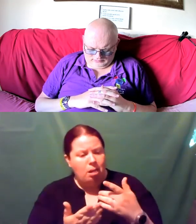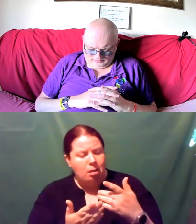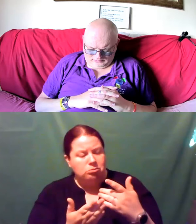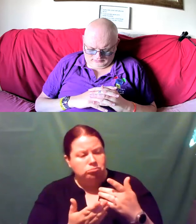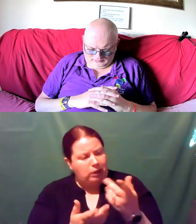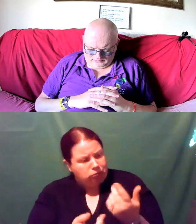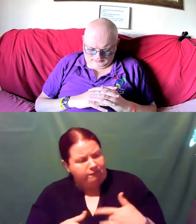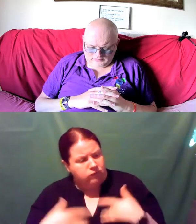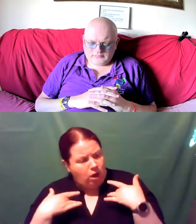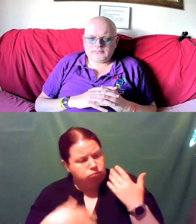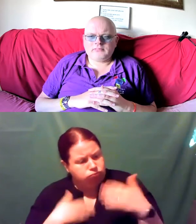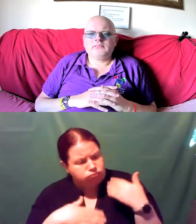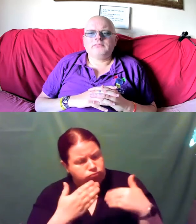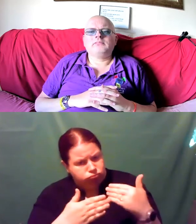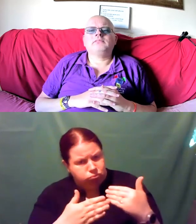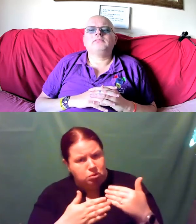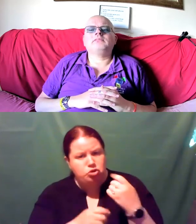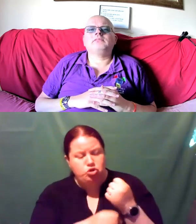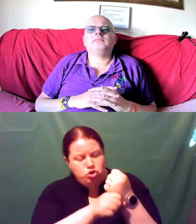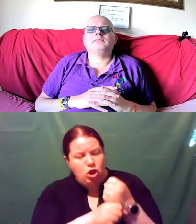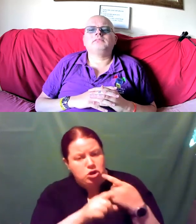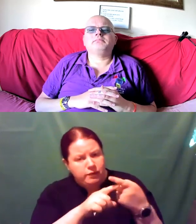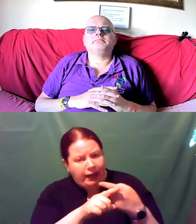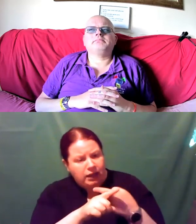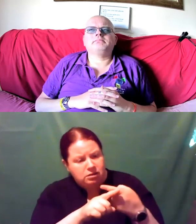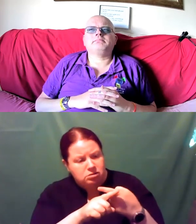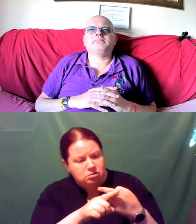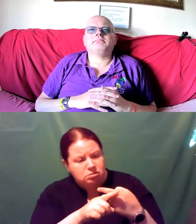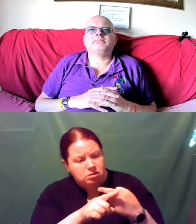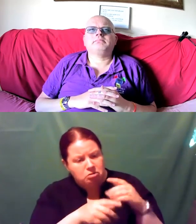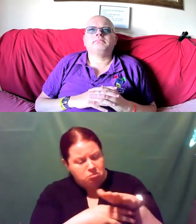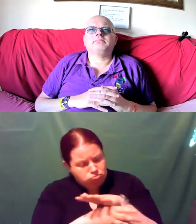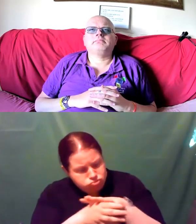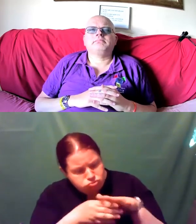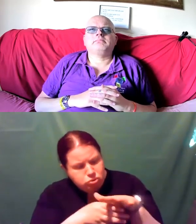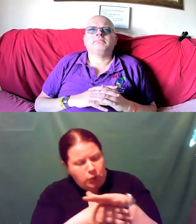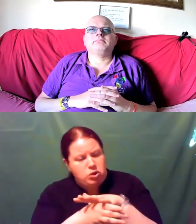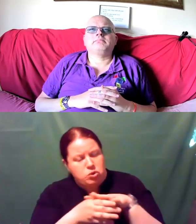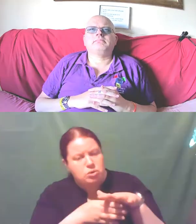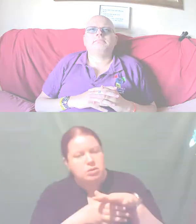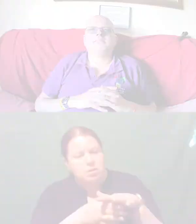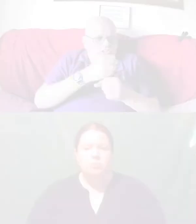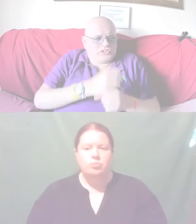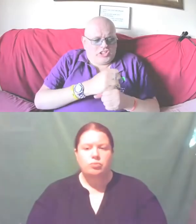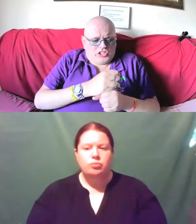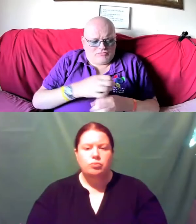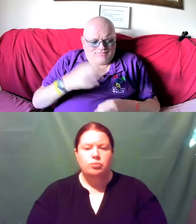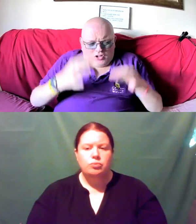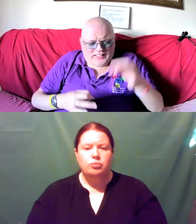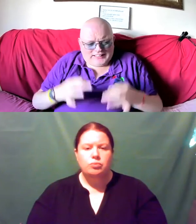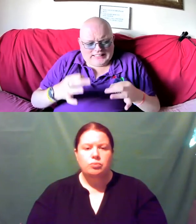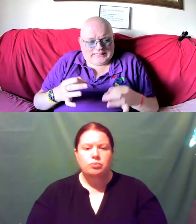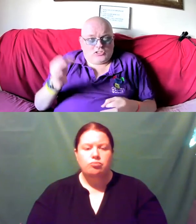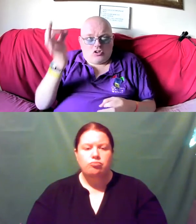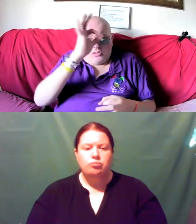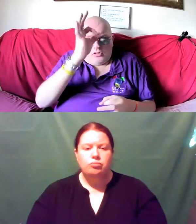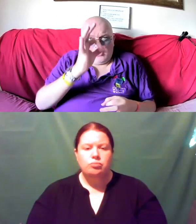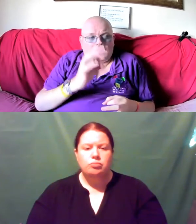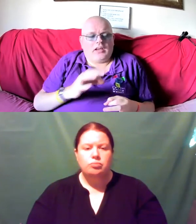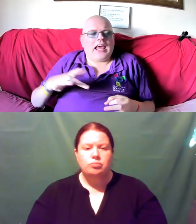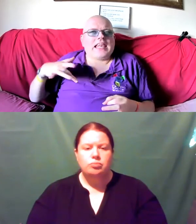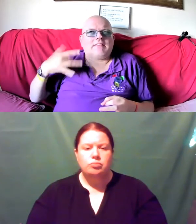what the work of the Church of England and where they are at the moment in terms of that particular project. So living in love and faith is the Church of